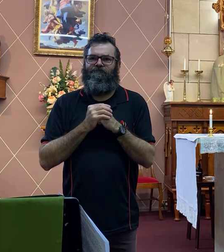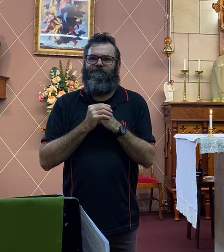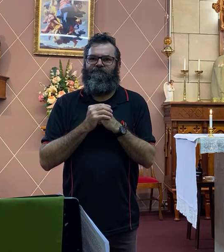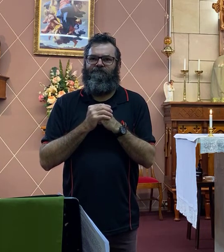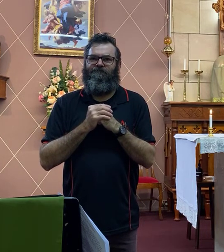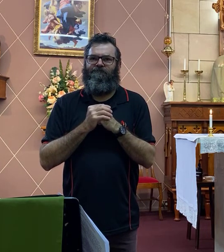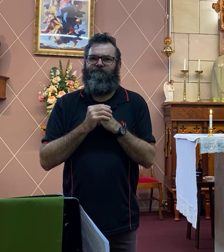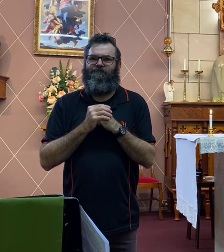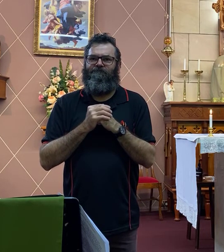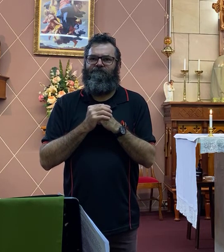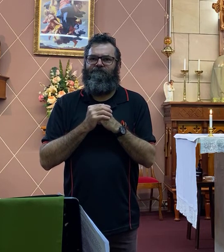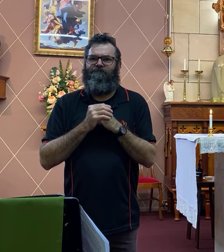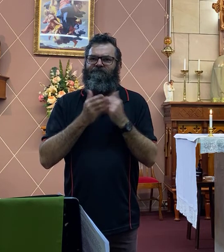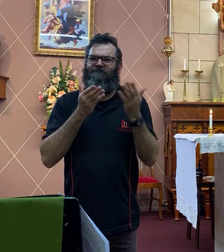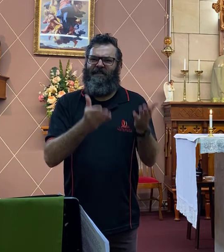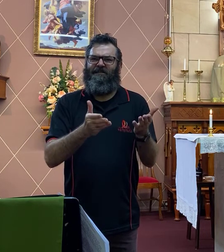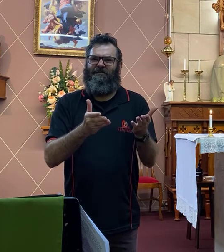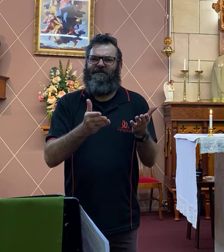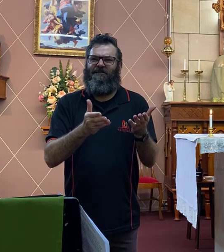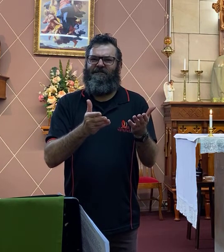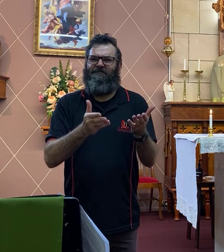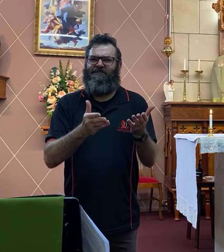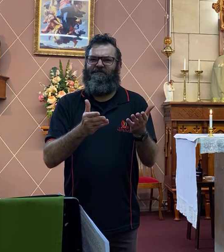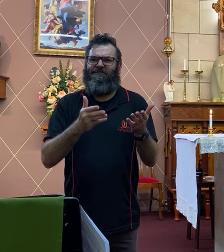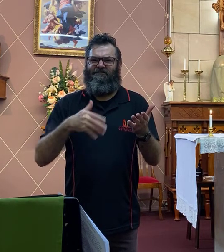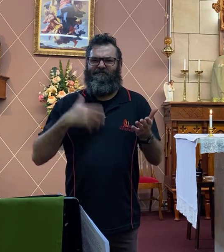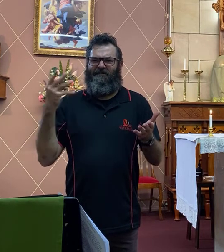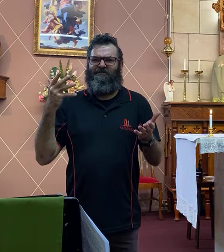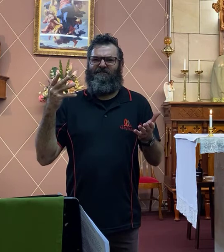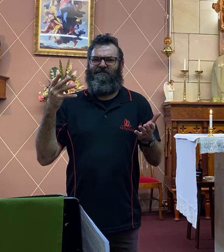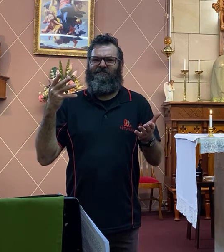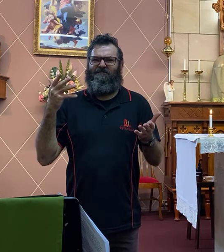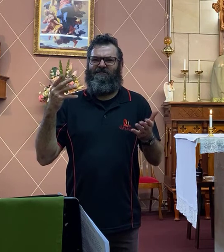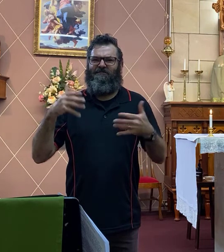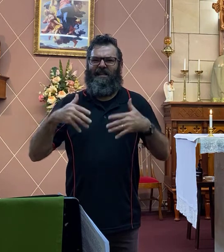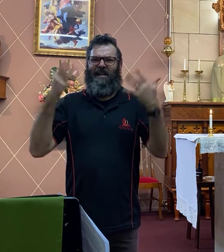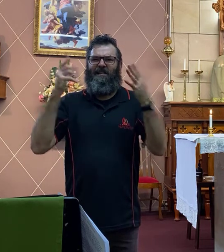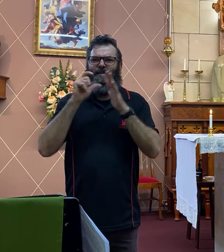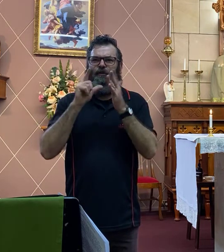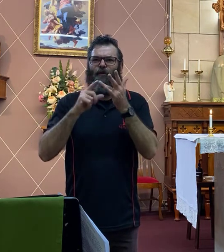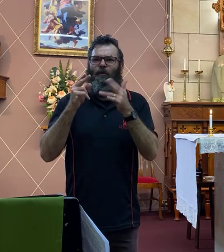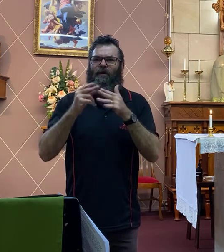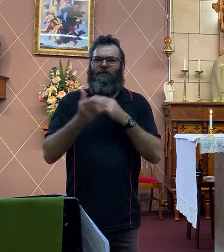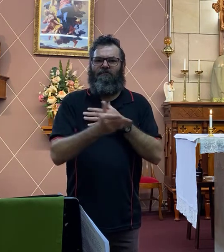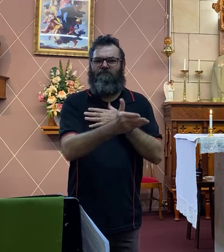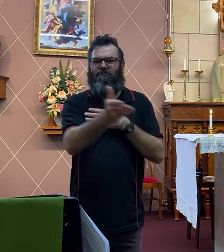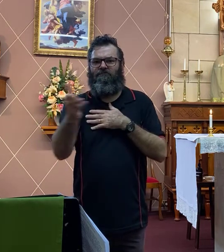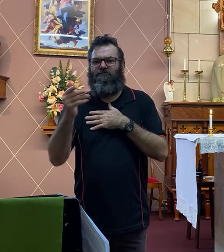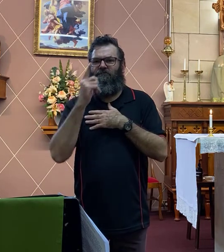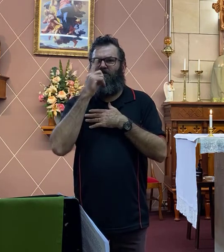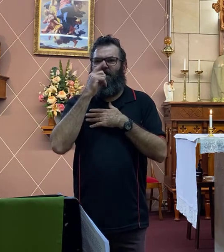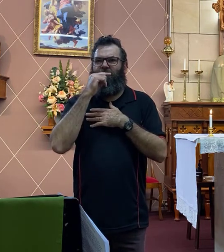and would not have anything to do with them. They taught other people to do the same.